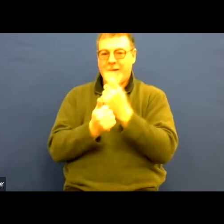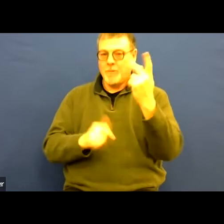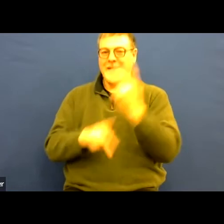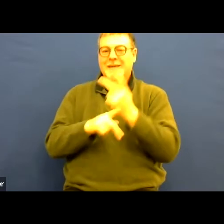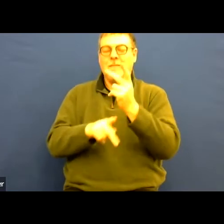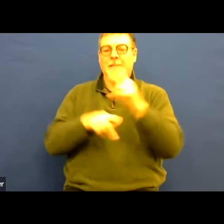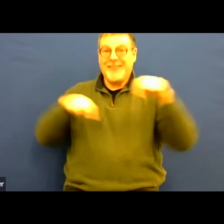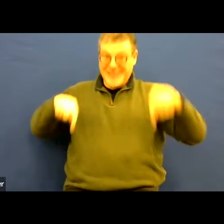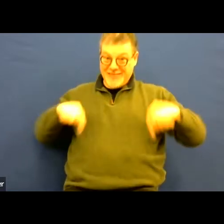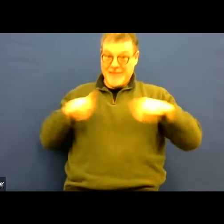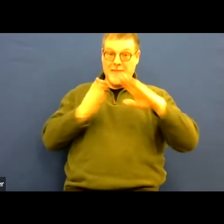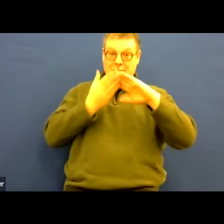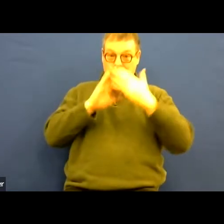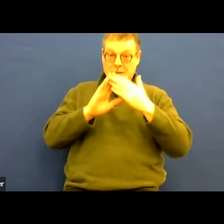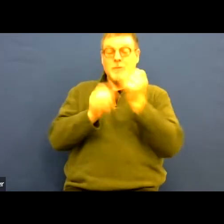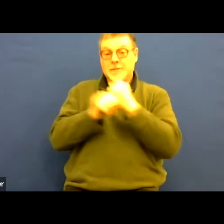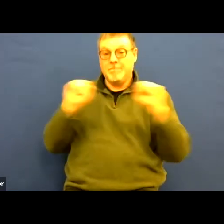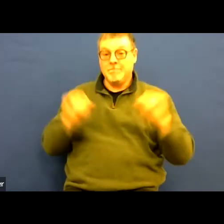allowing us to travel today.